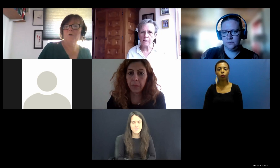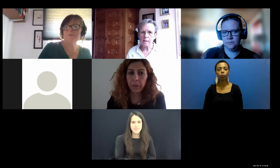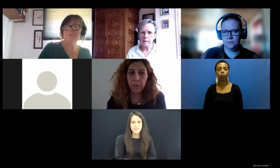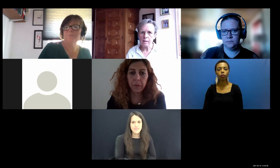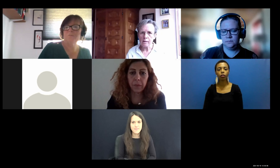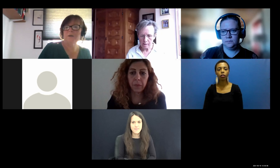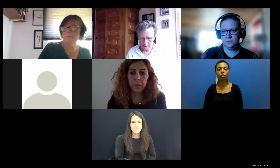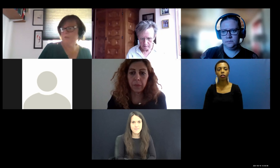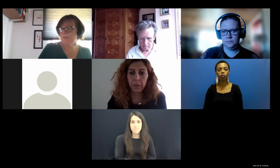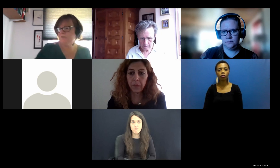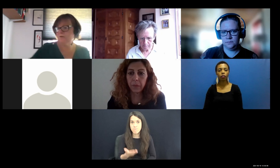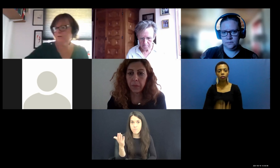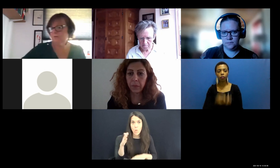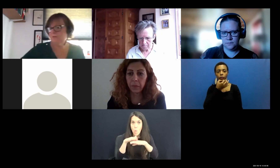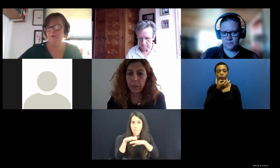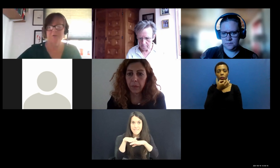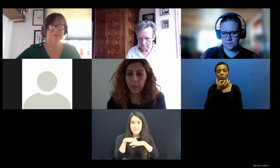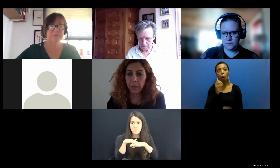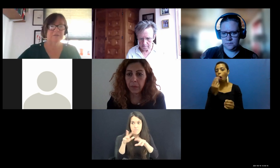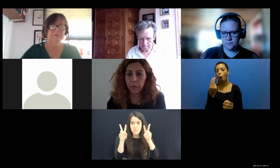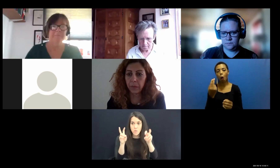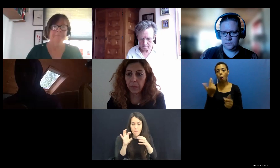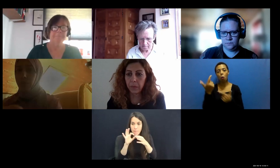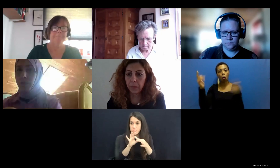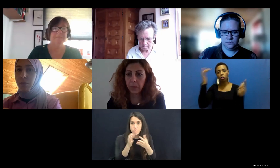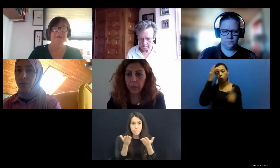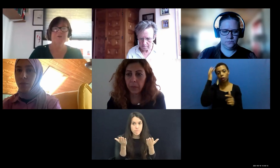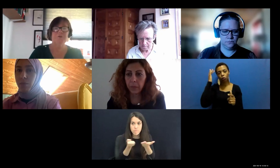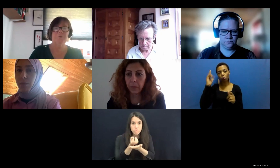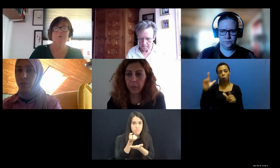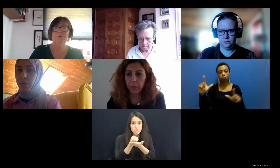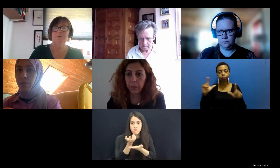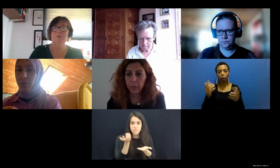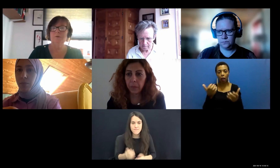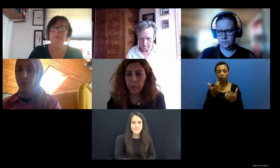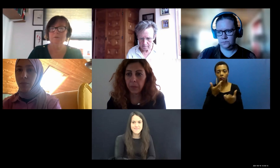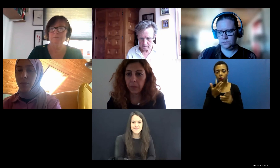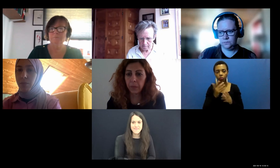Or comments from anybody else on this issue?